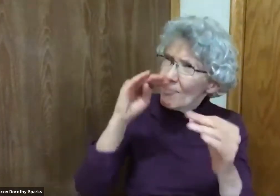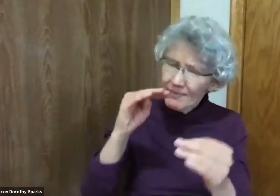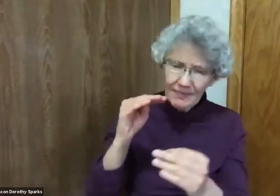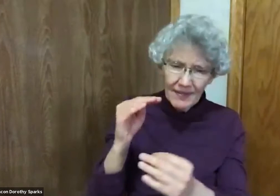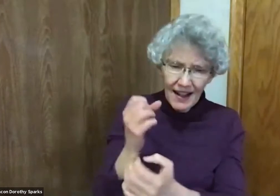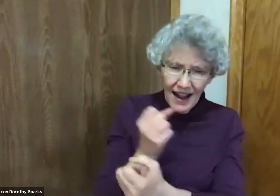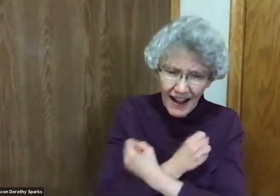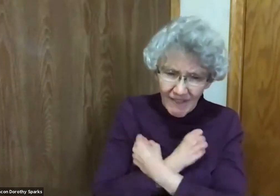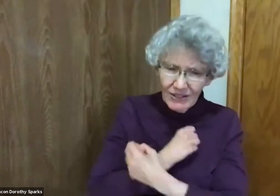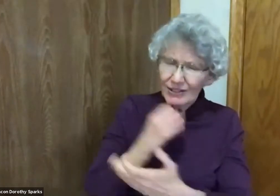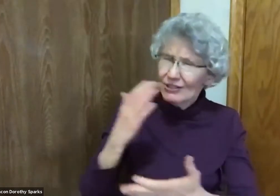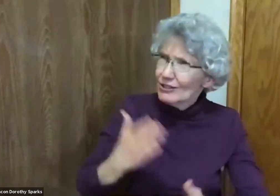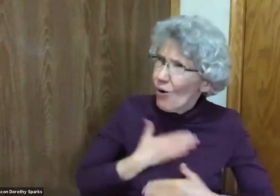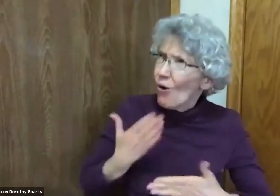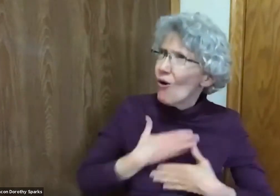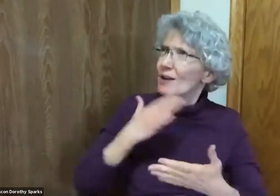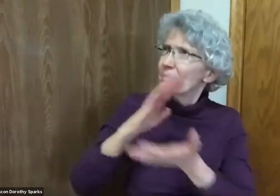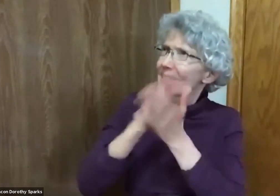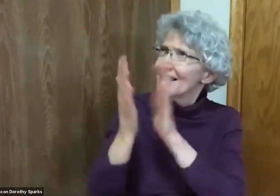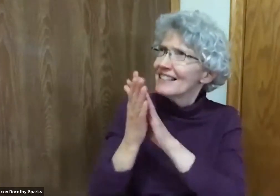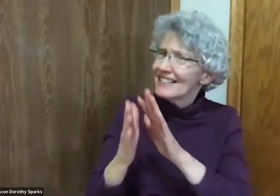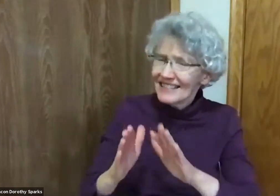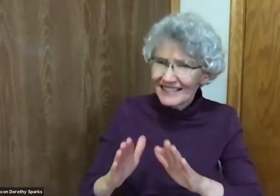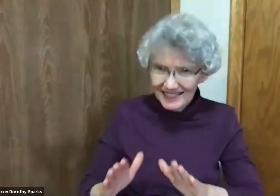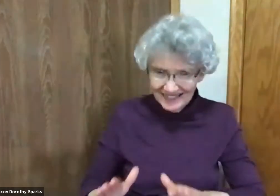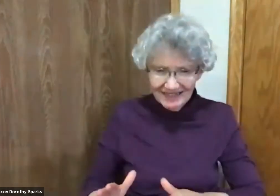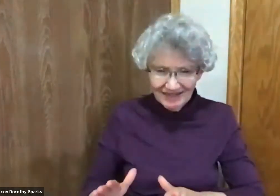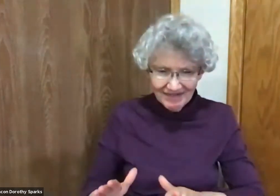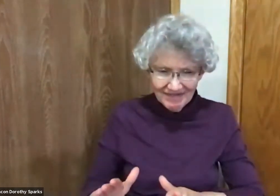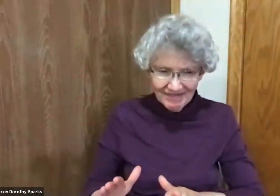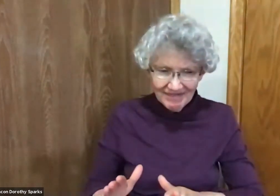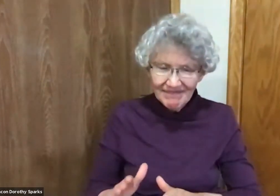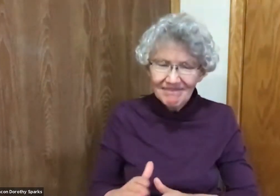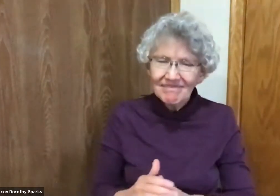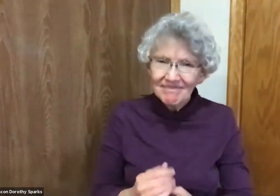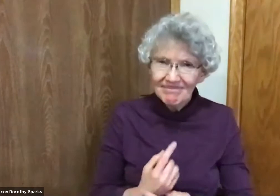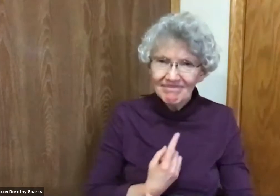Advent God, you come to us in hope, love, joy, and peace.